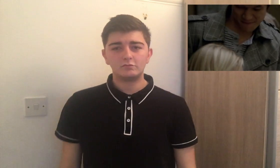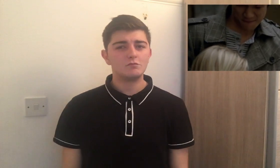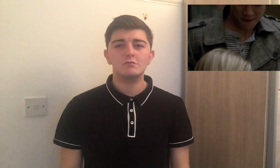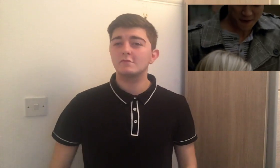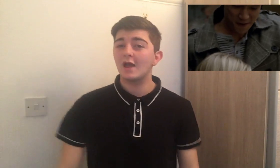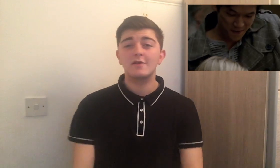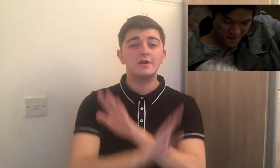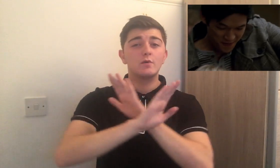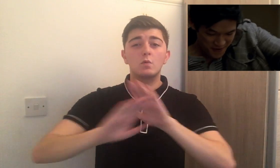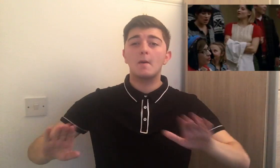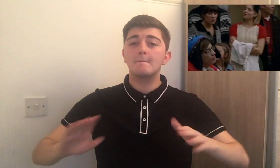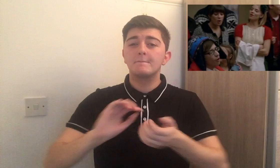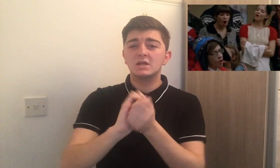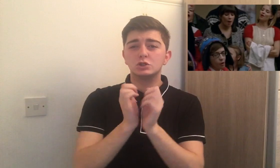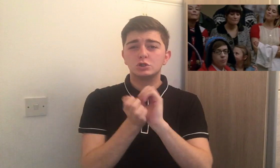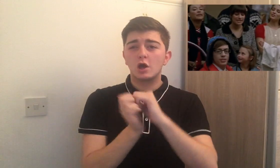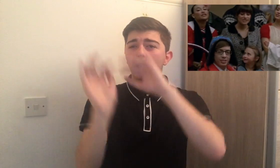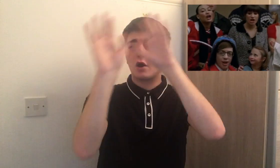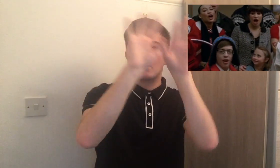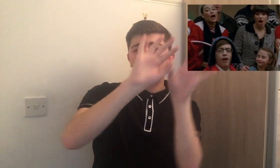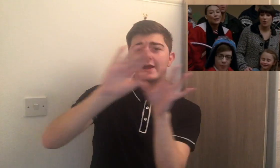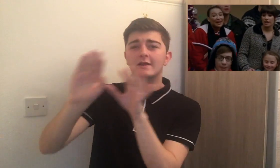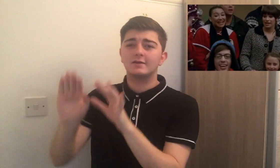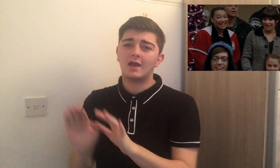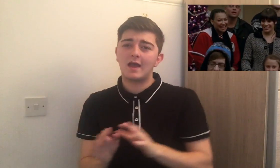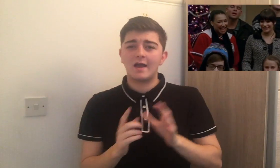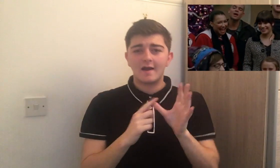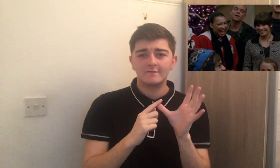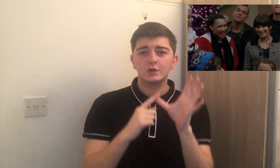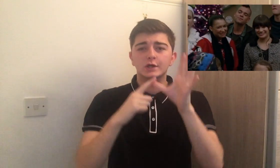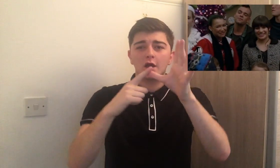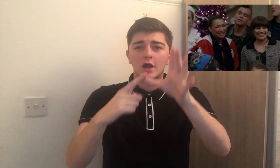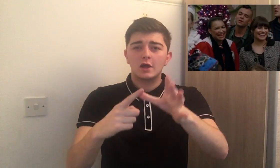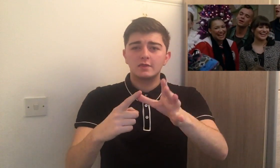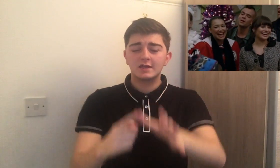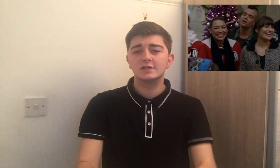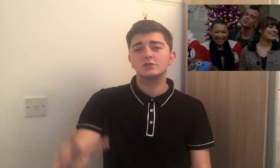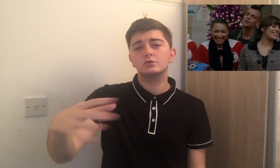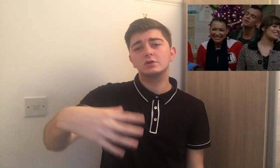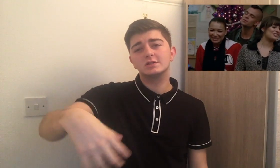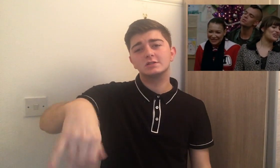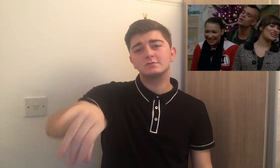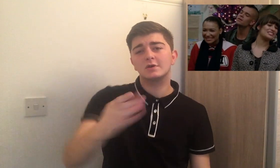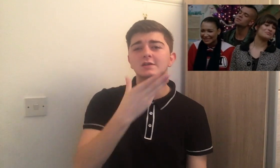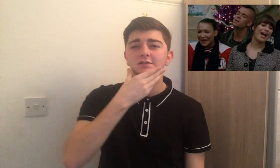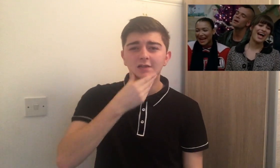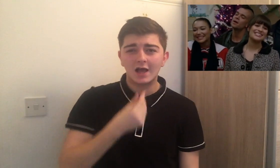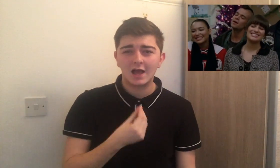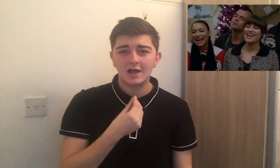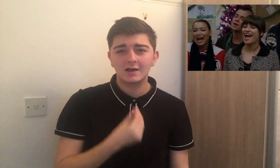And there won't be snow in Africa this Christmas time.